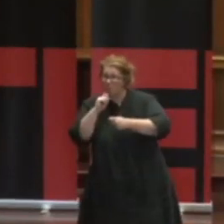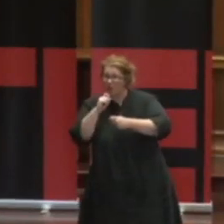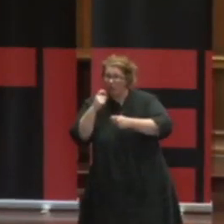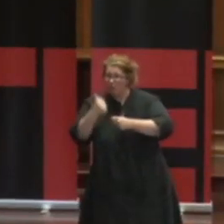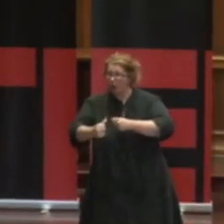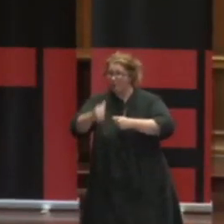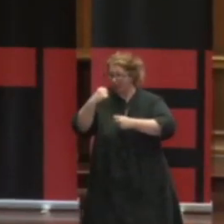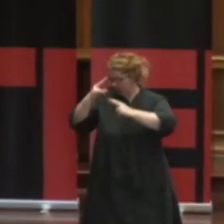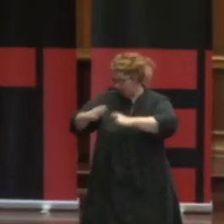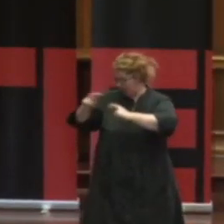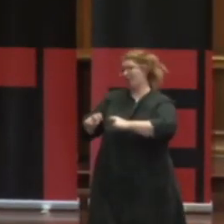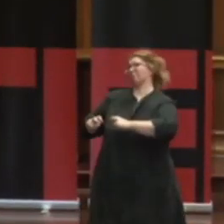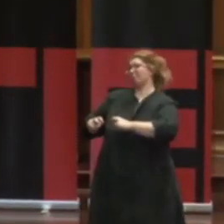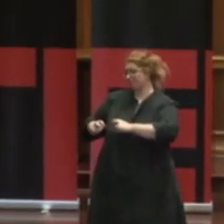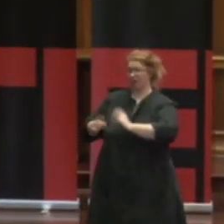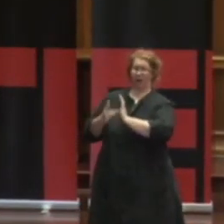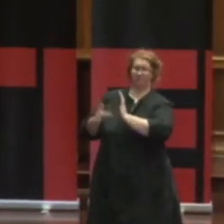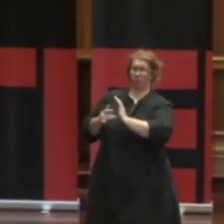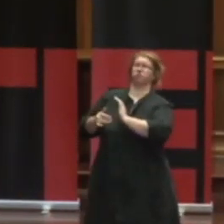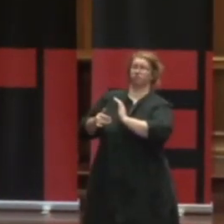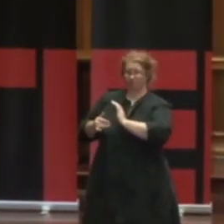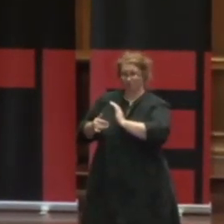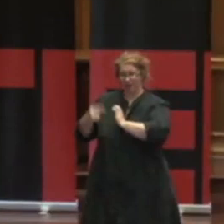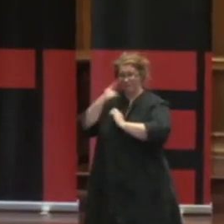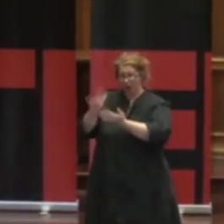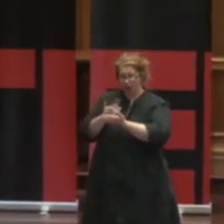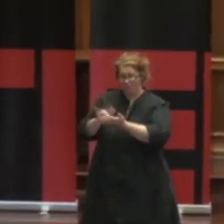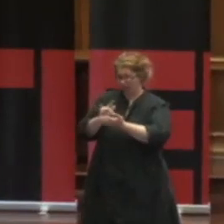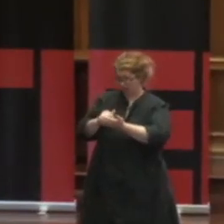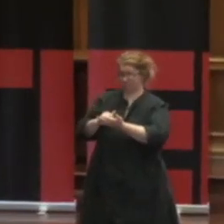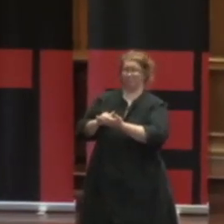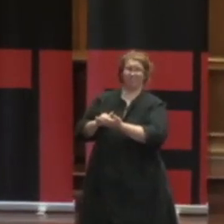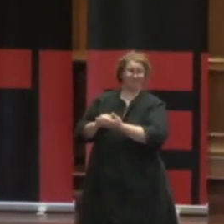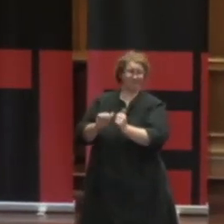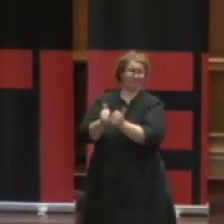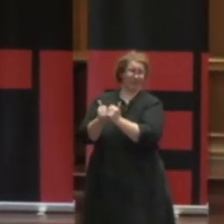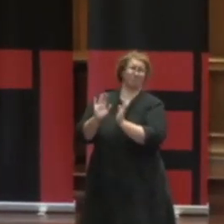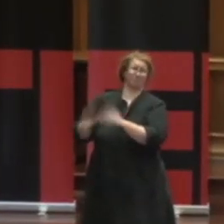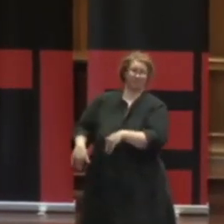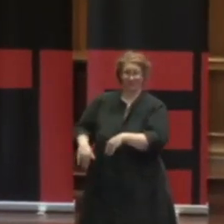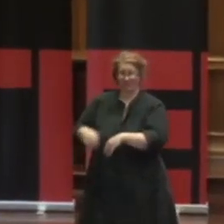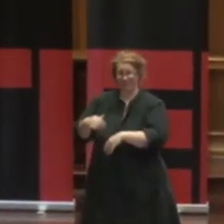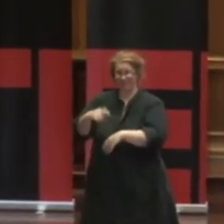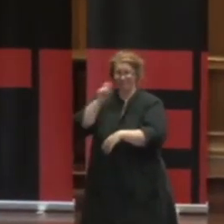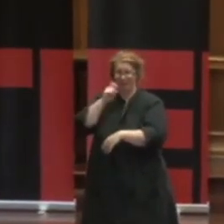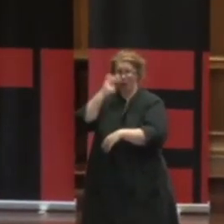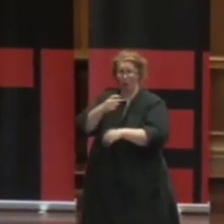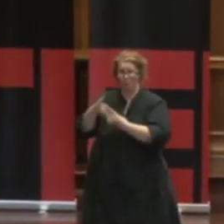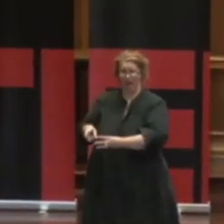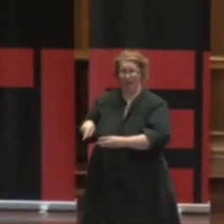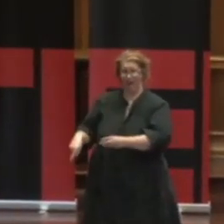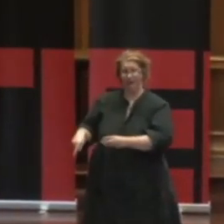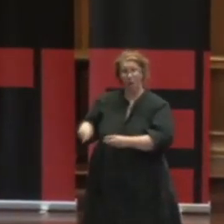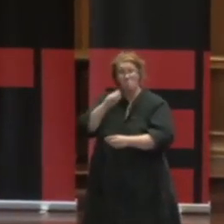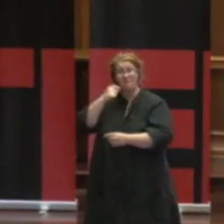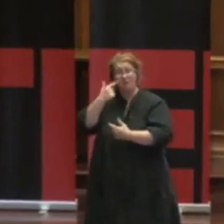going to find our digital detritus. They're going to find our iPads and our Atari video games and our iPhones and our Apple computers.